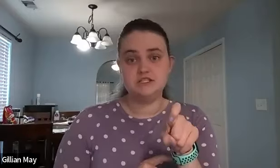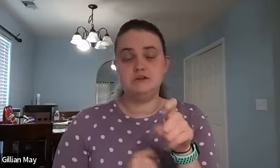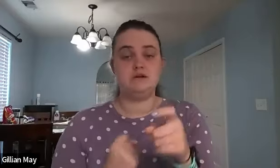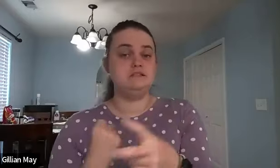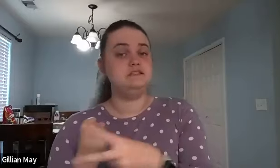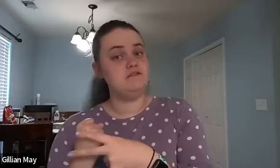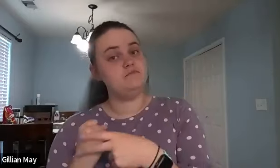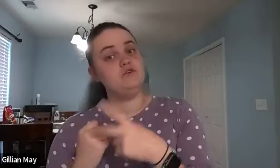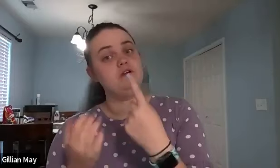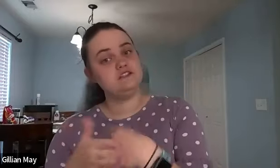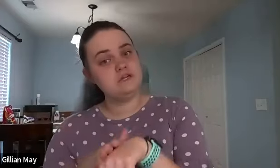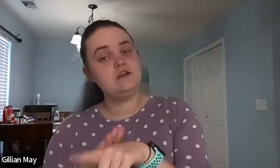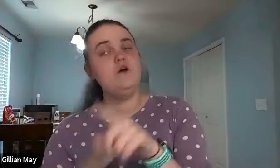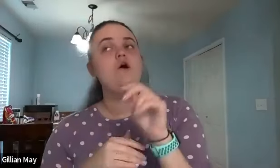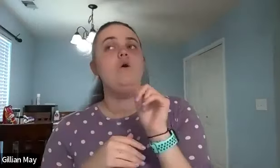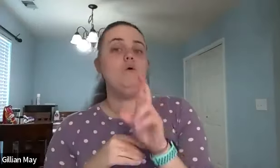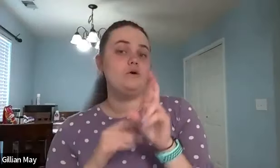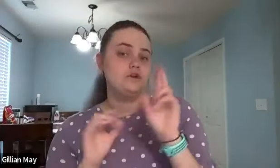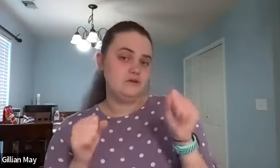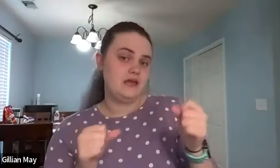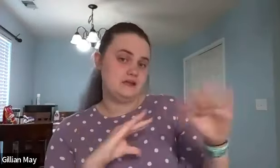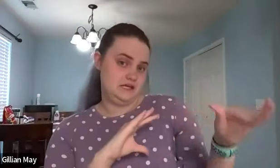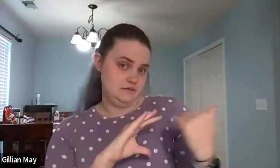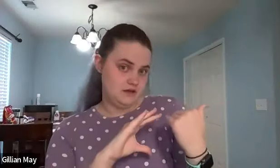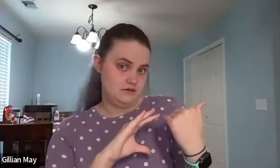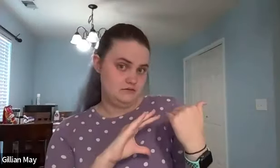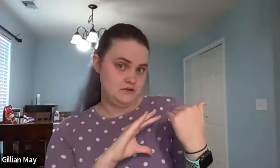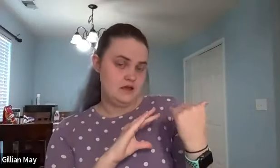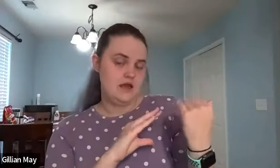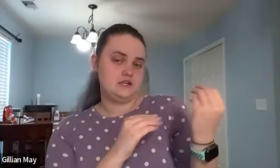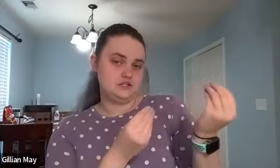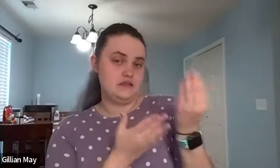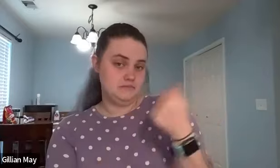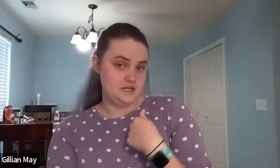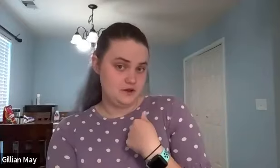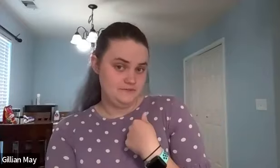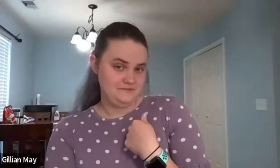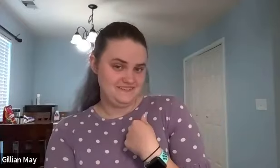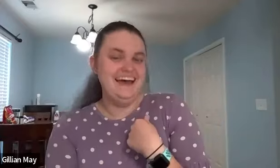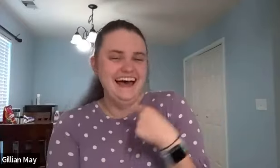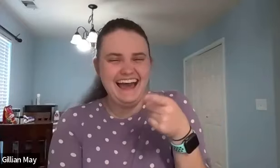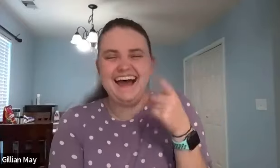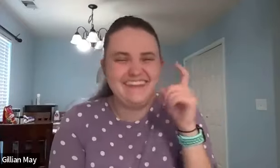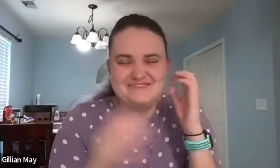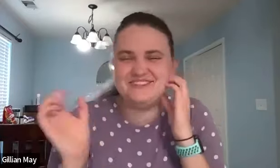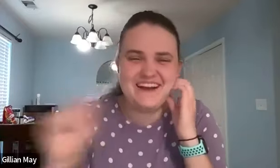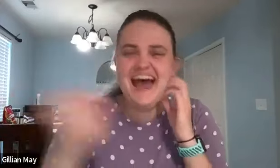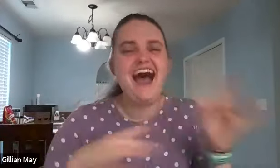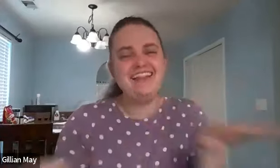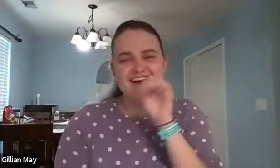can always save them for next week, or you can email and she'll let me know. I love it